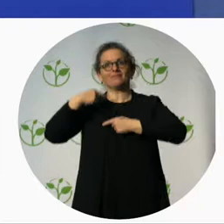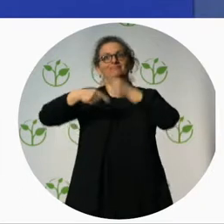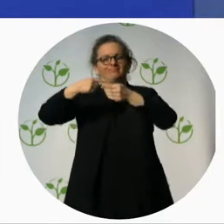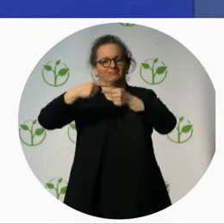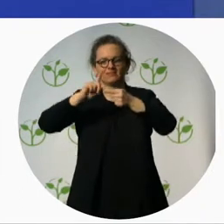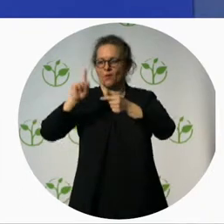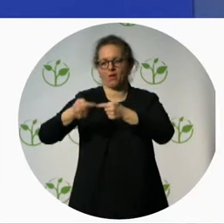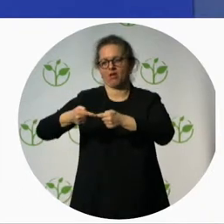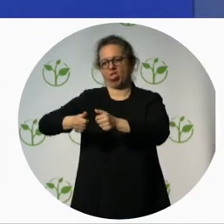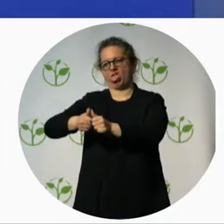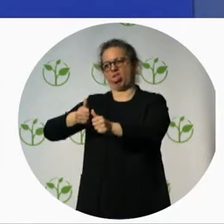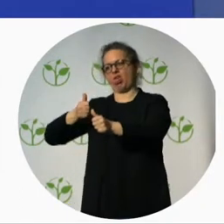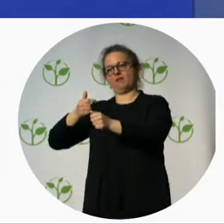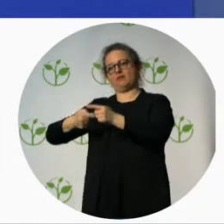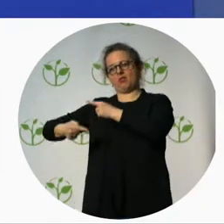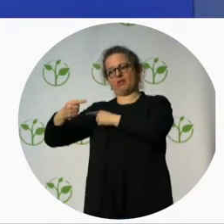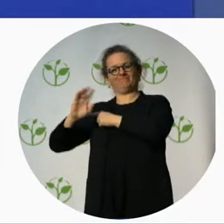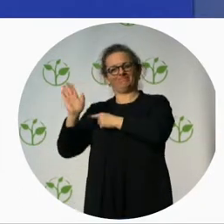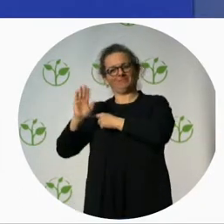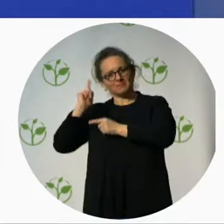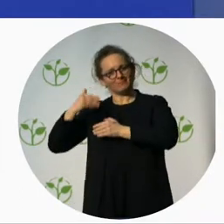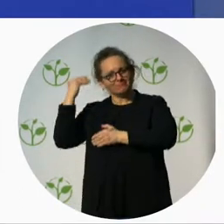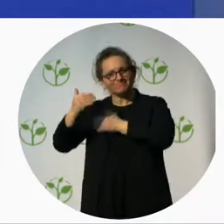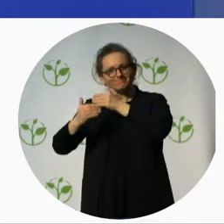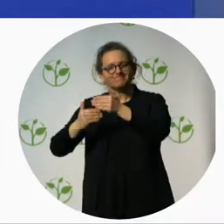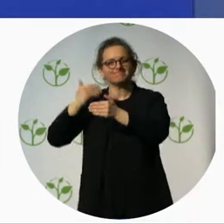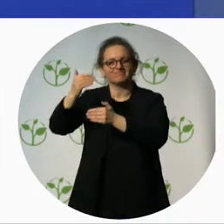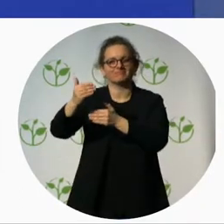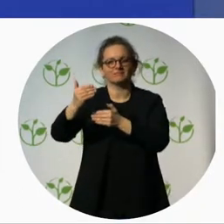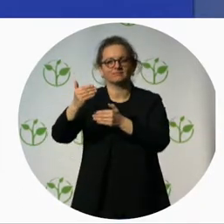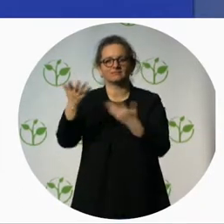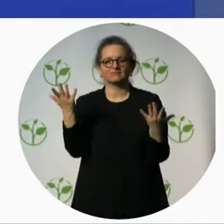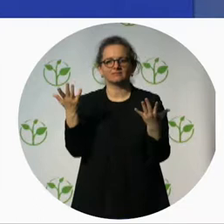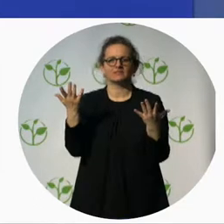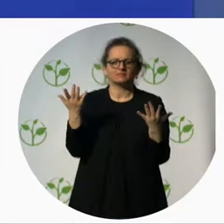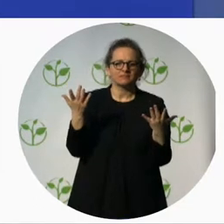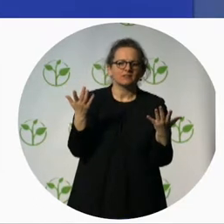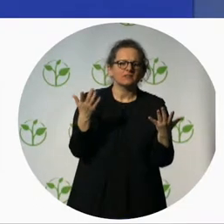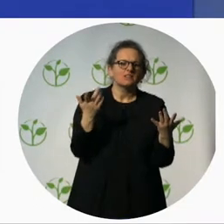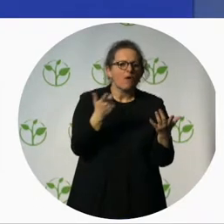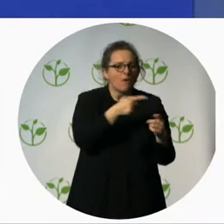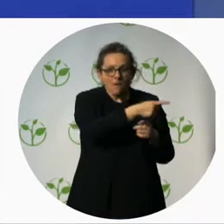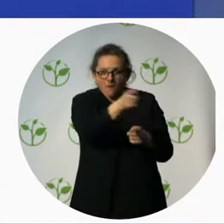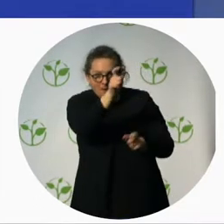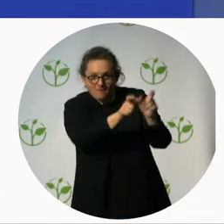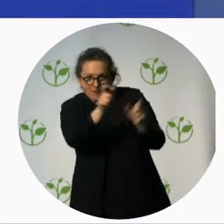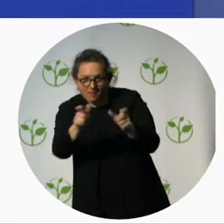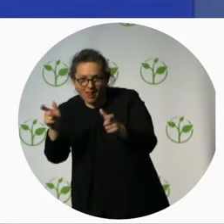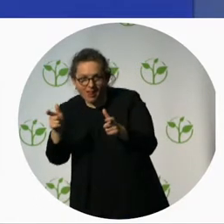it means nothing and everything. We wanted disability to be there. What is the